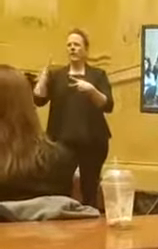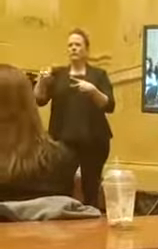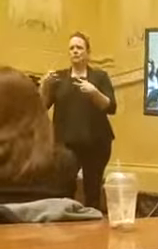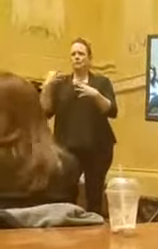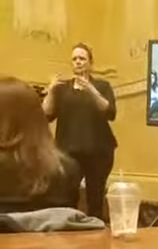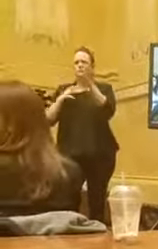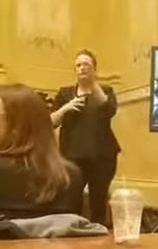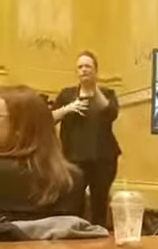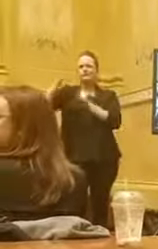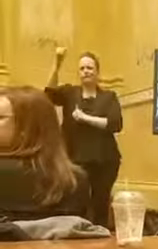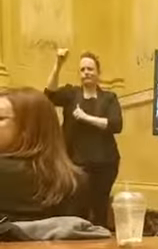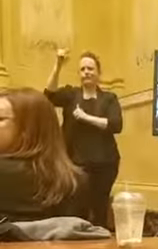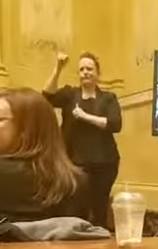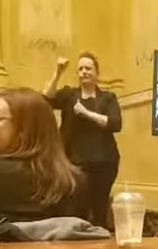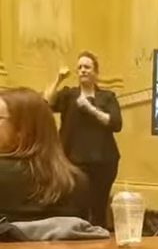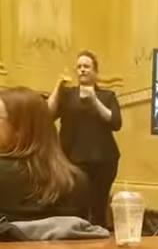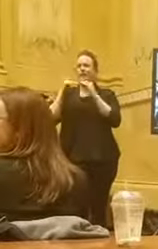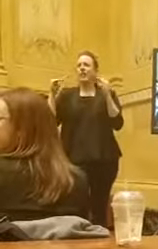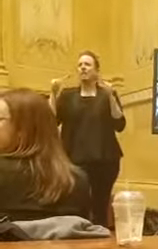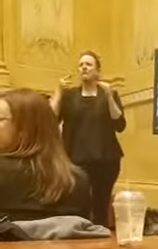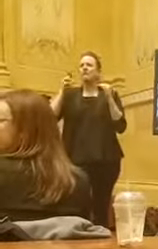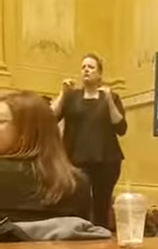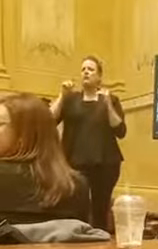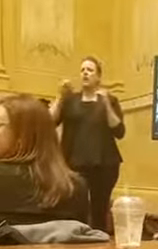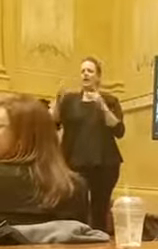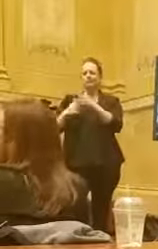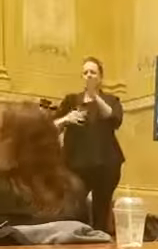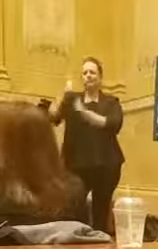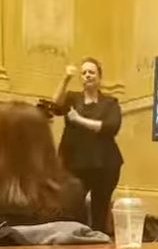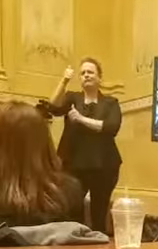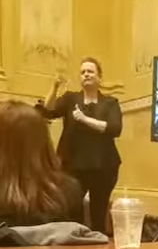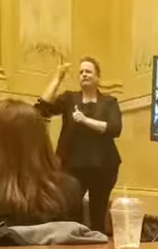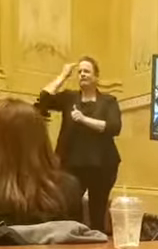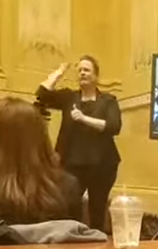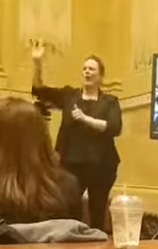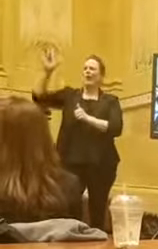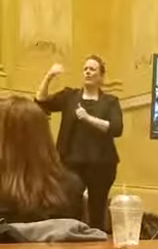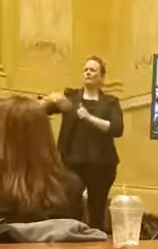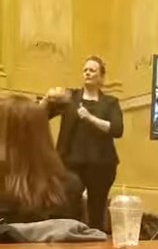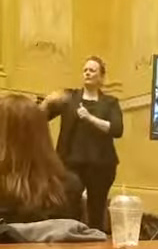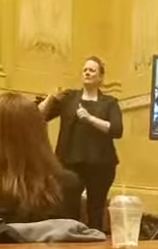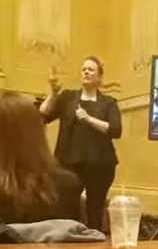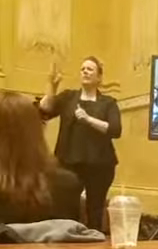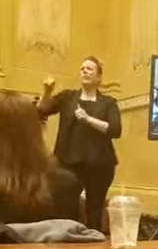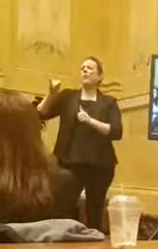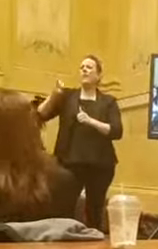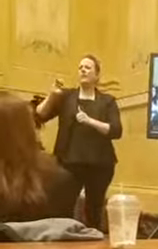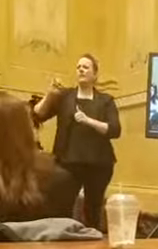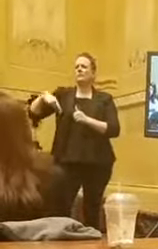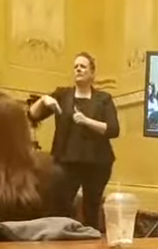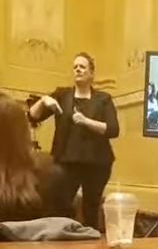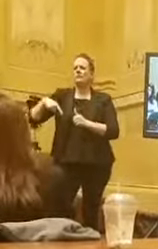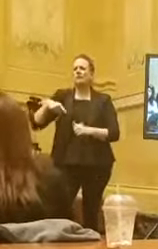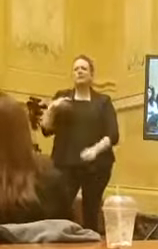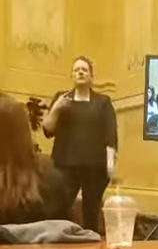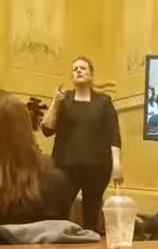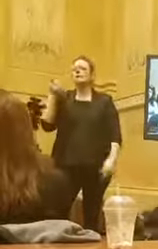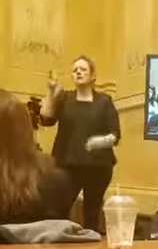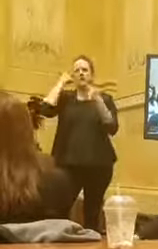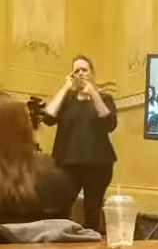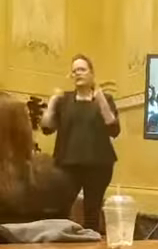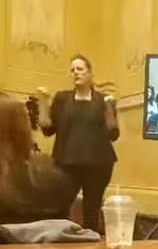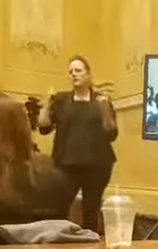Now, even though she's at level with her peers, they consider her gifted for her age, but at the same time,